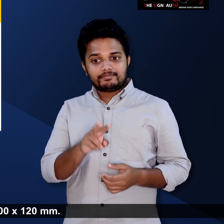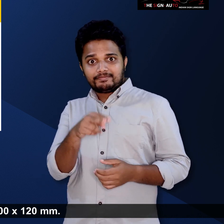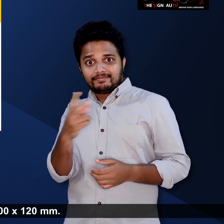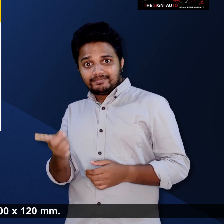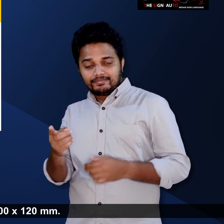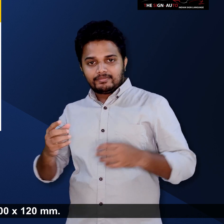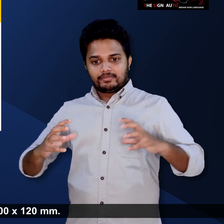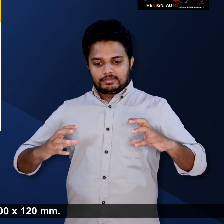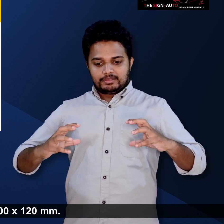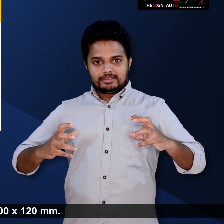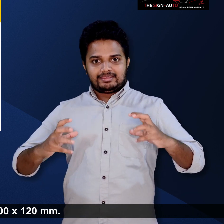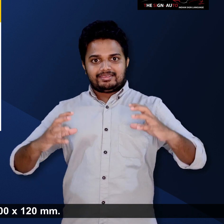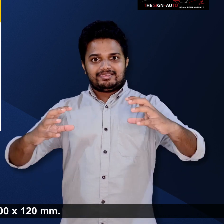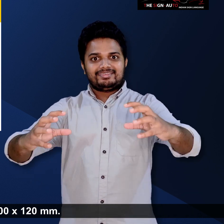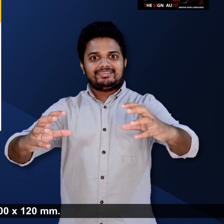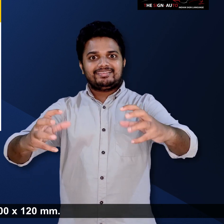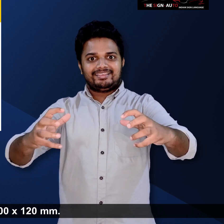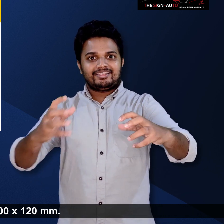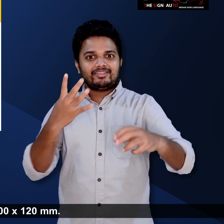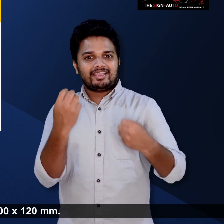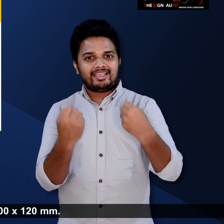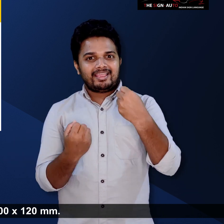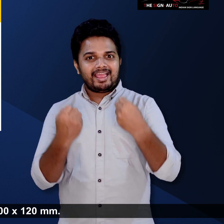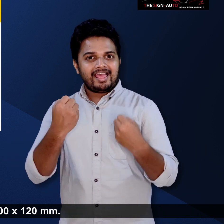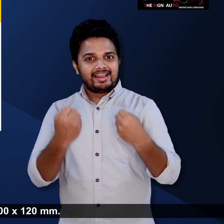for cars it's 500 by 120 millimeters